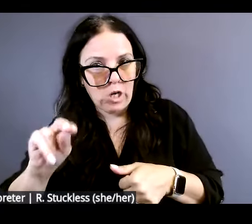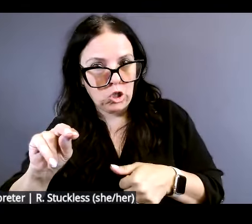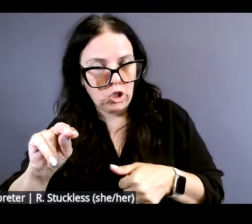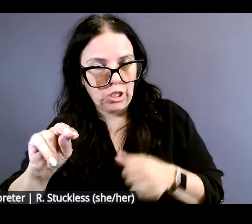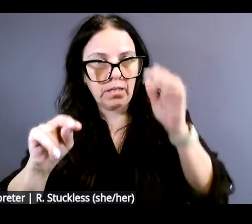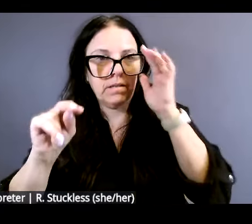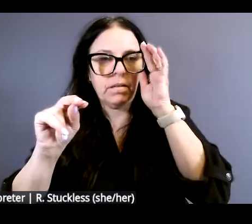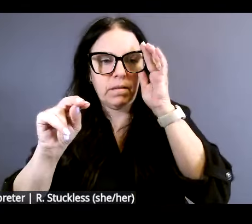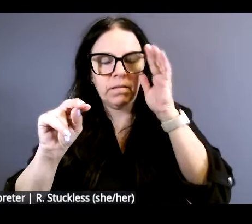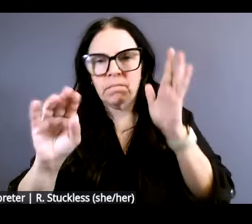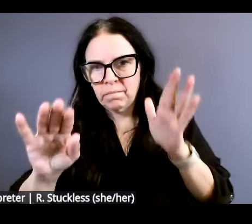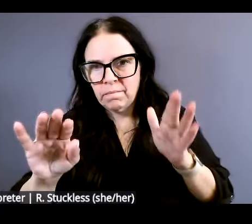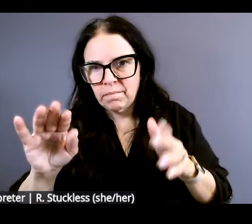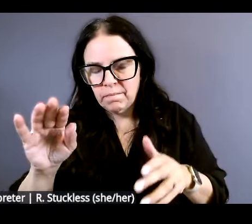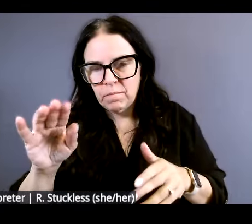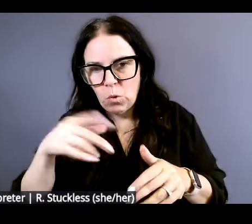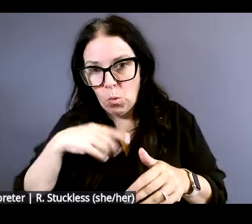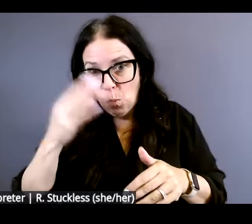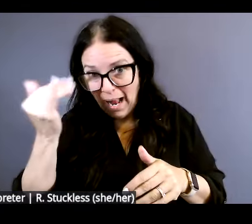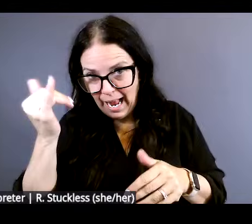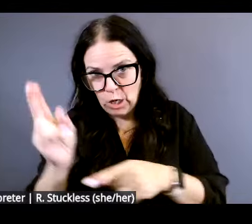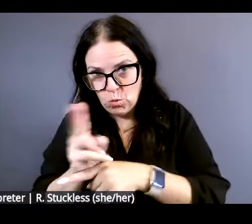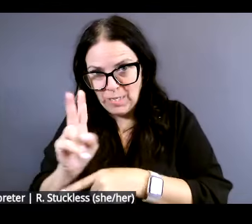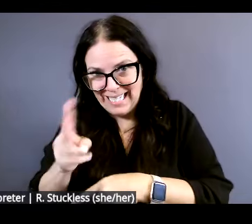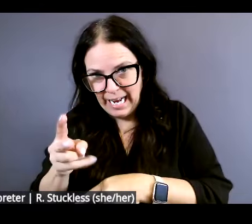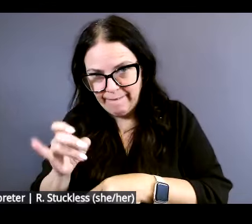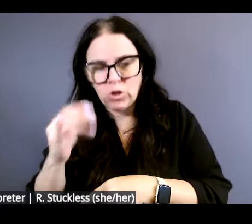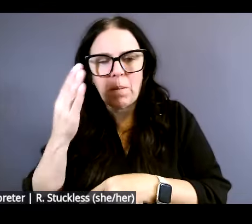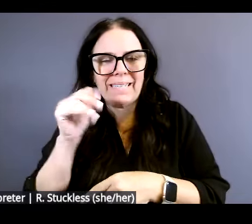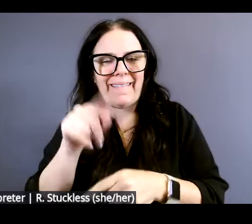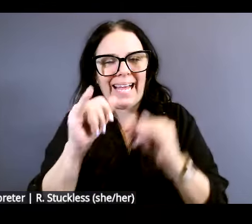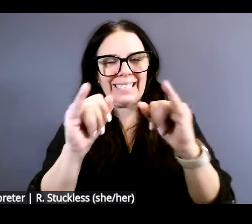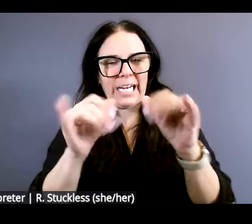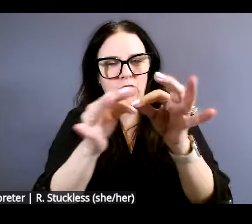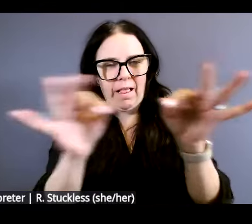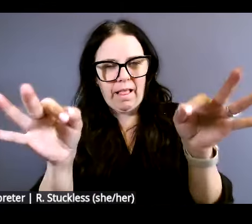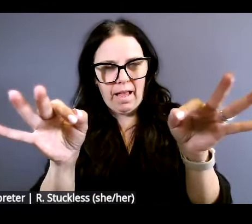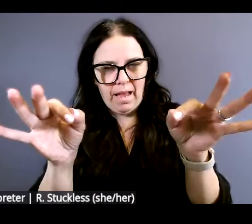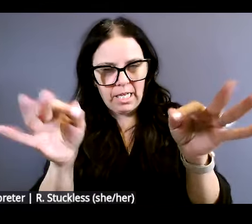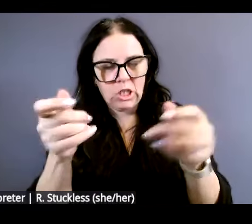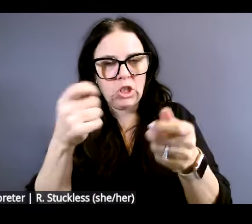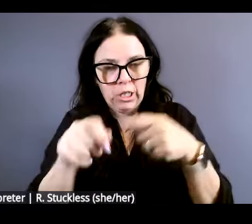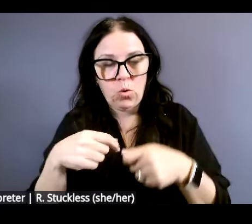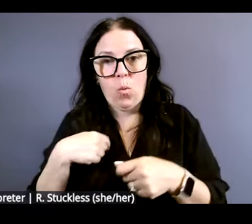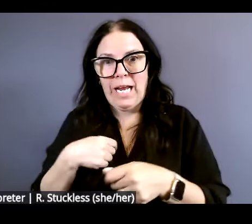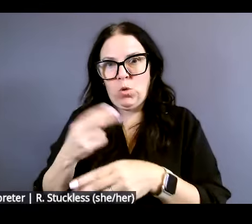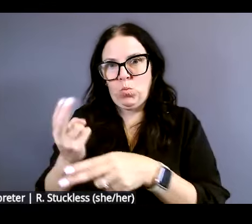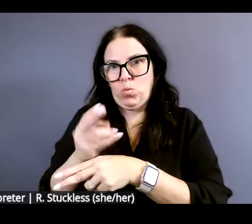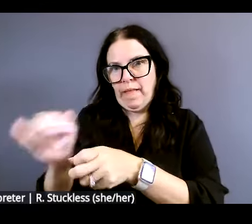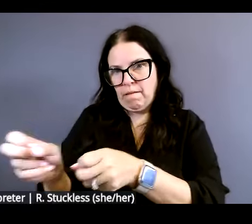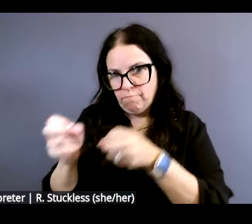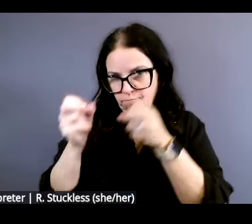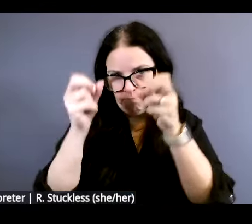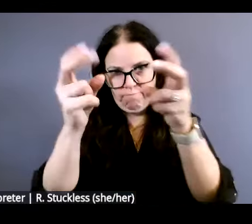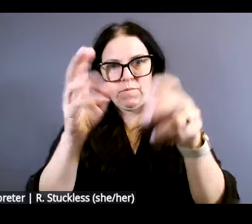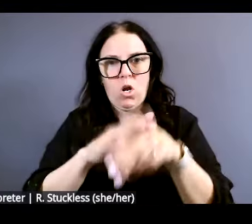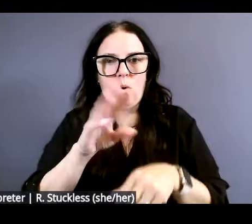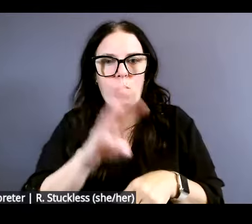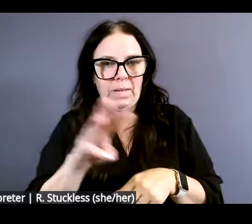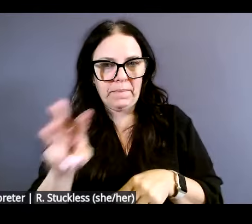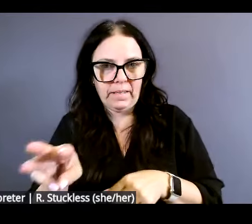that instructional line had changed. So we posted the July 2nd version on our website to, as part